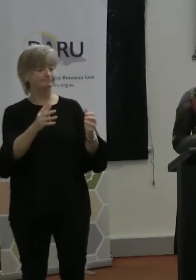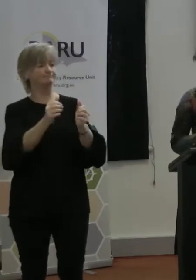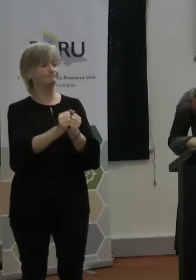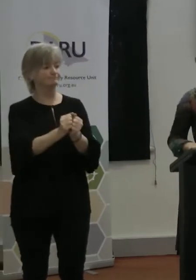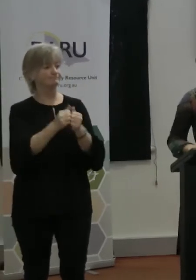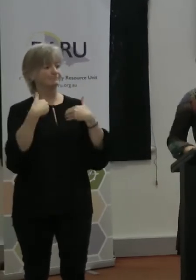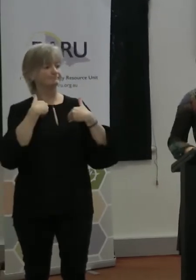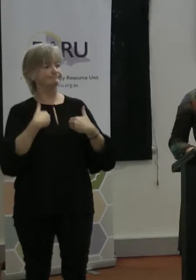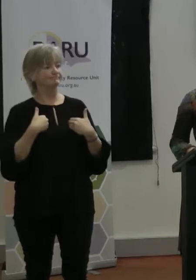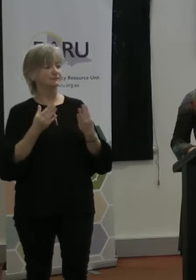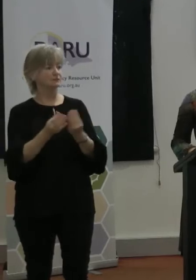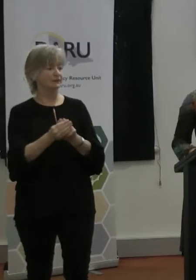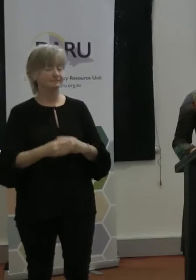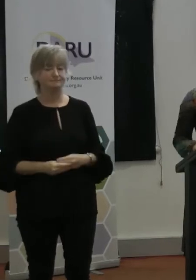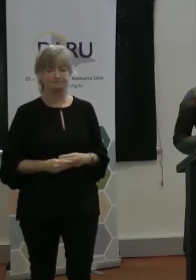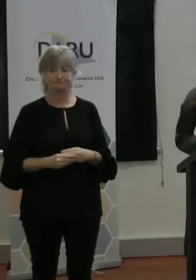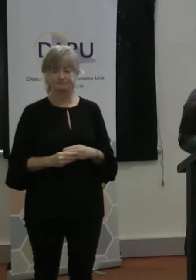stay together.